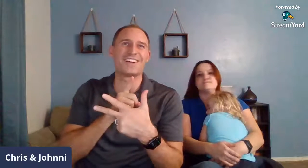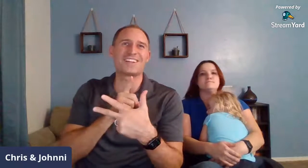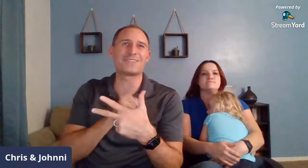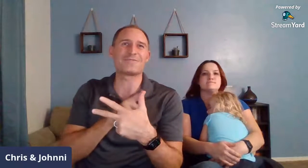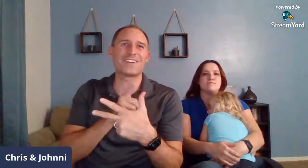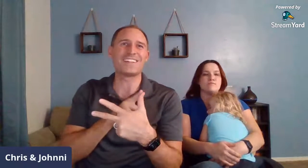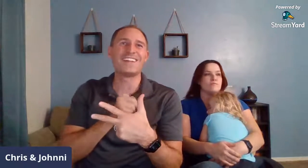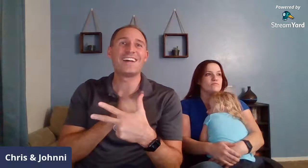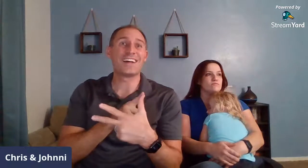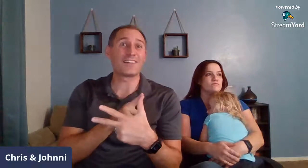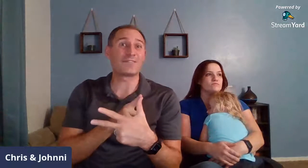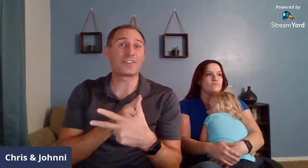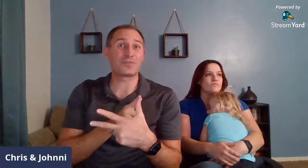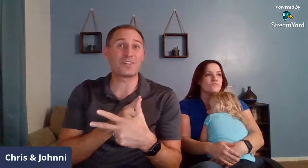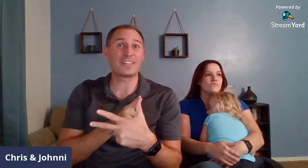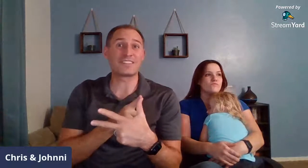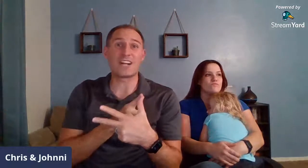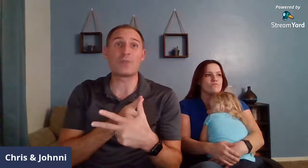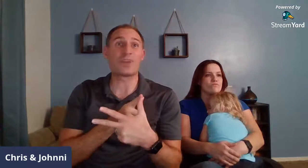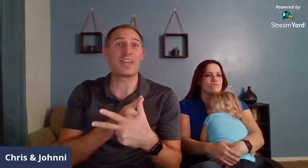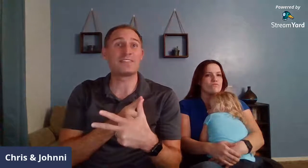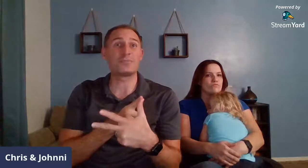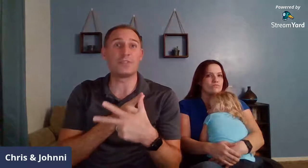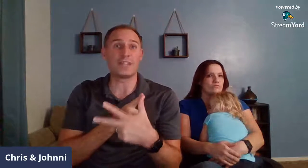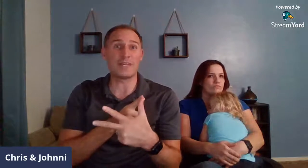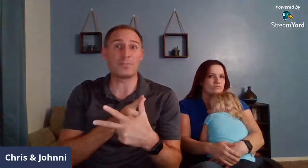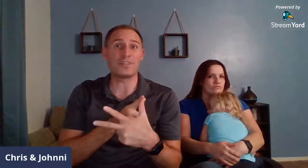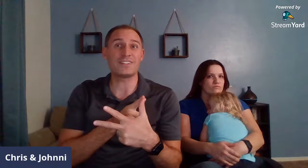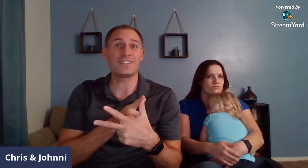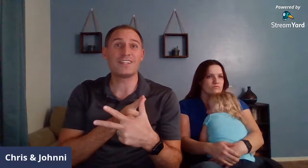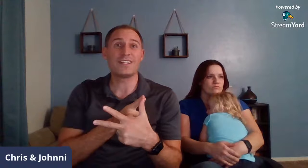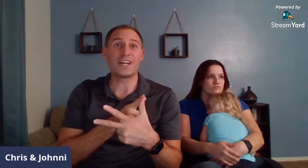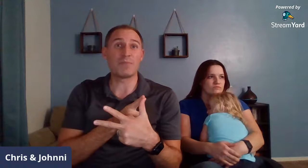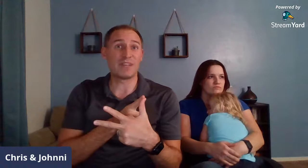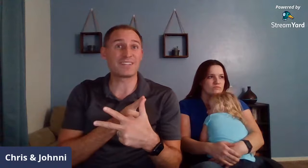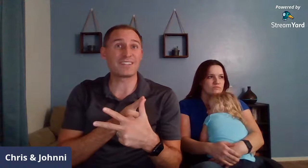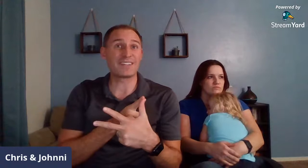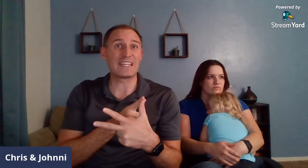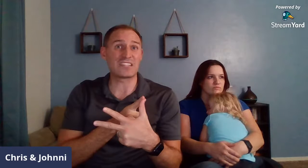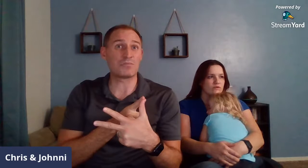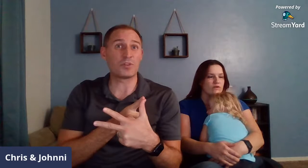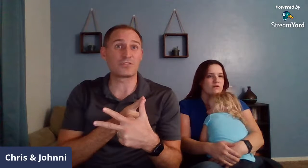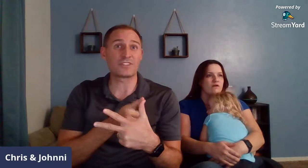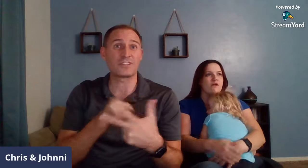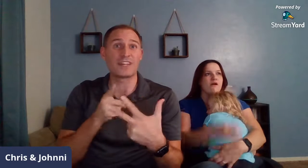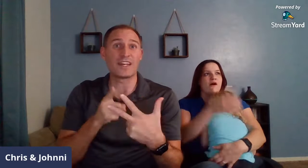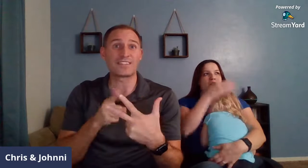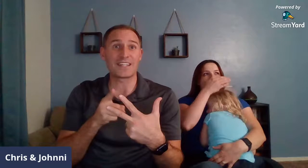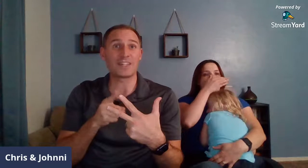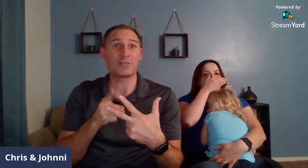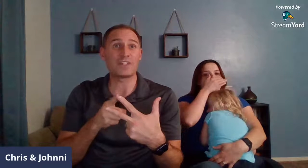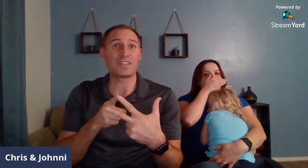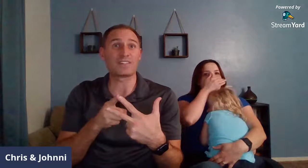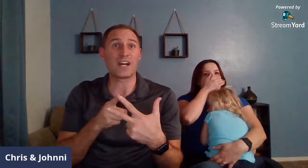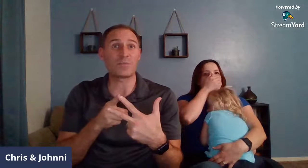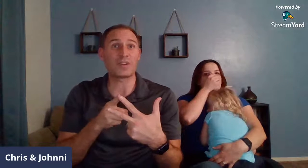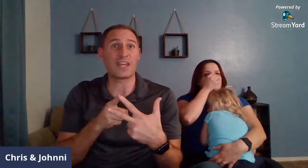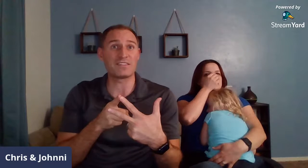up front. The first one is comprehensible input, basically exposure. Second one is